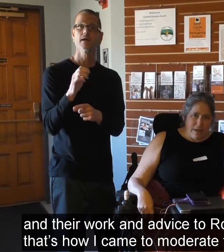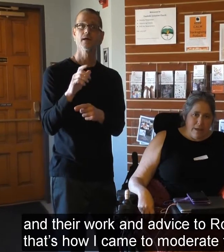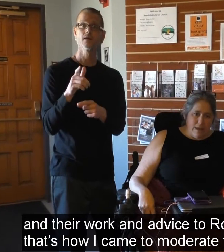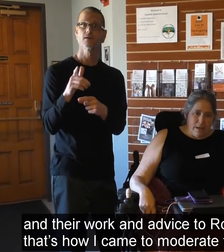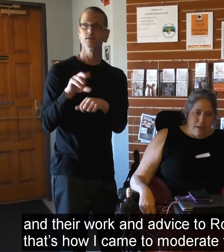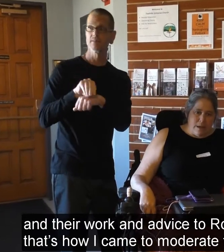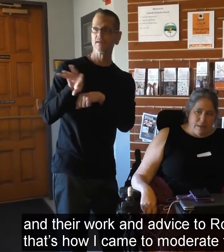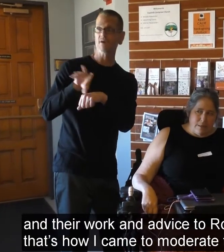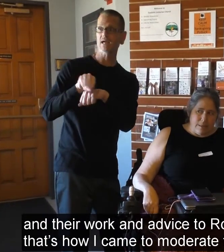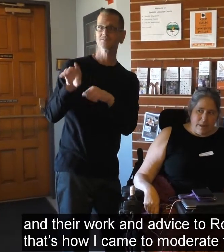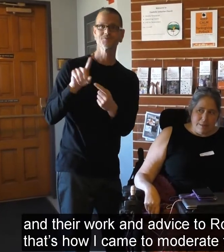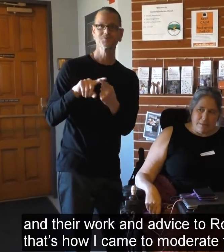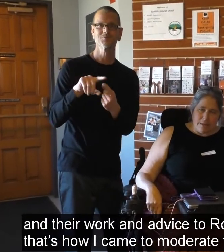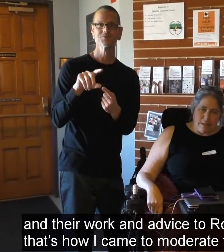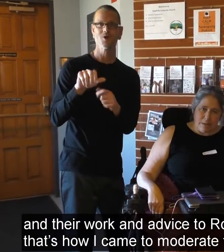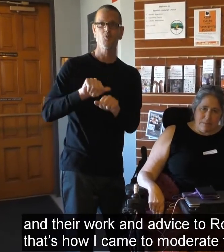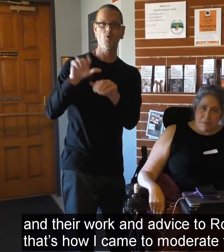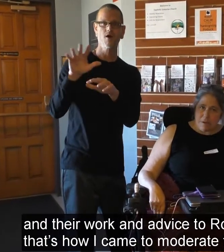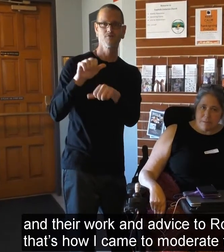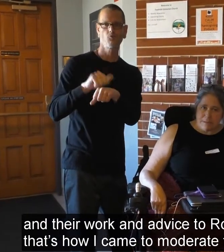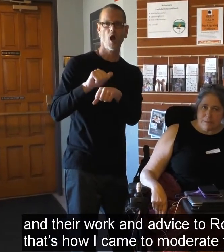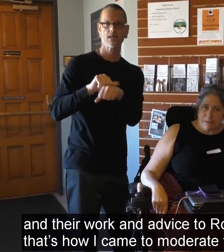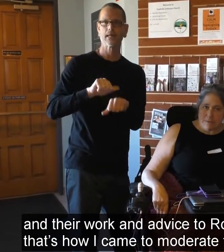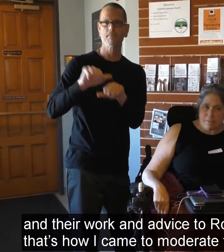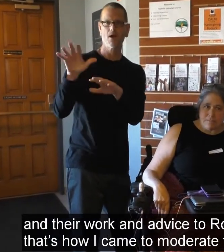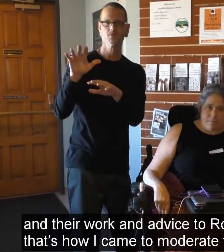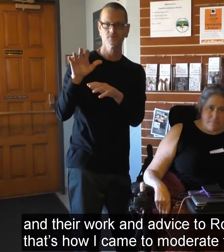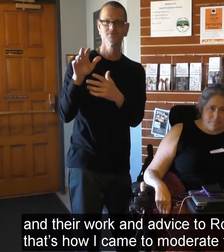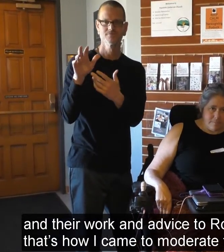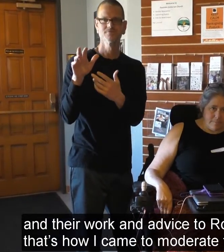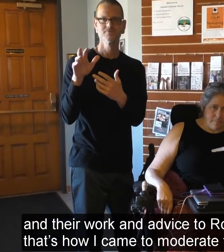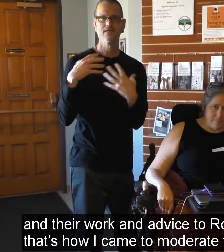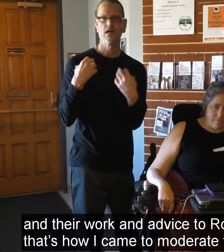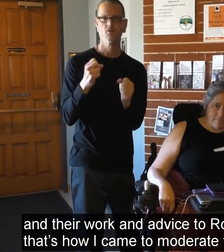Rocky. And I think that's how I came to moderate this panel.